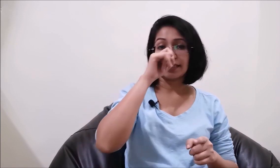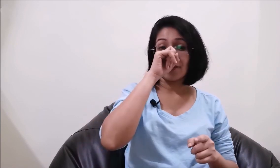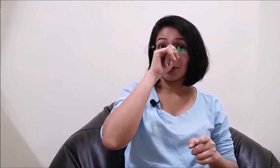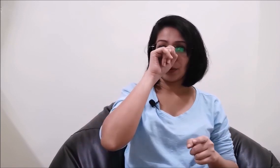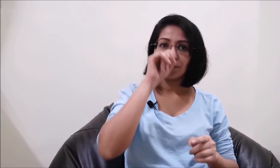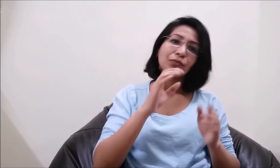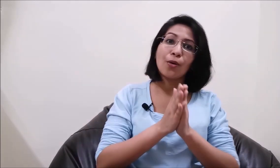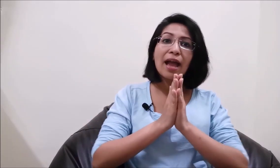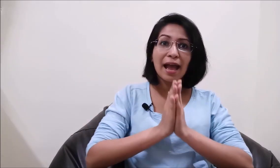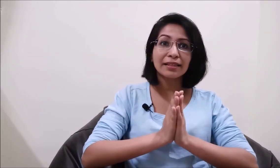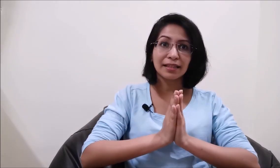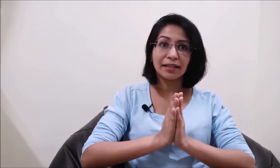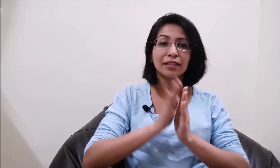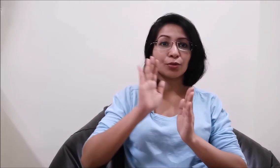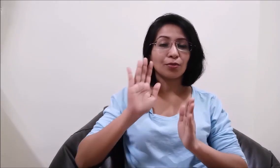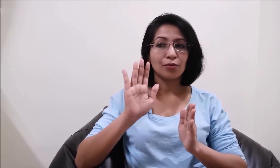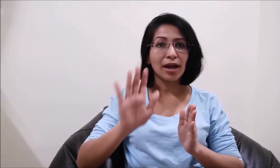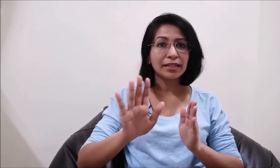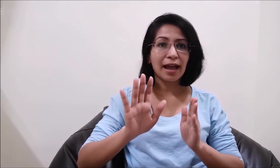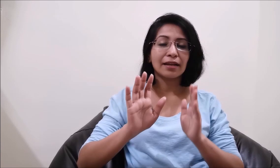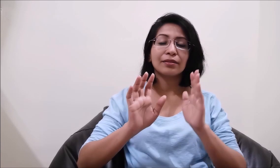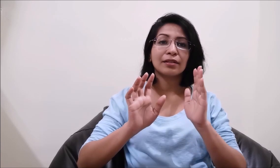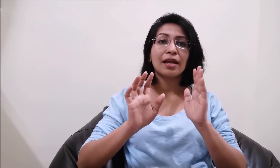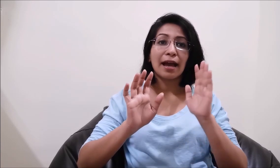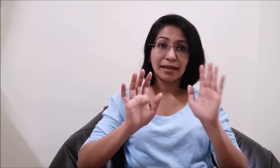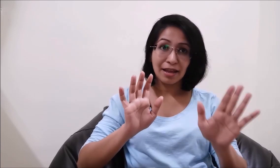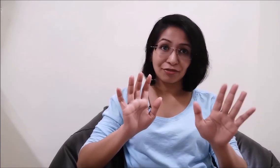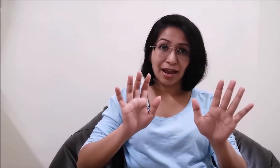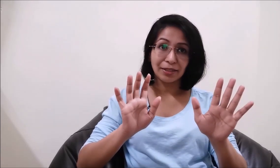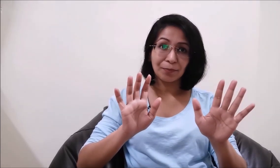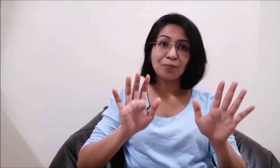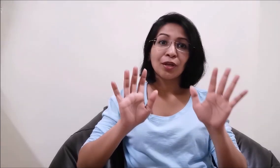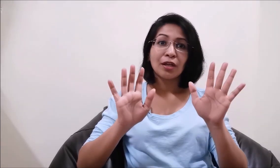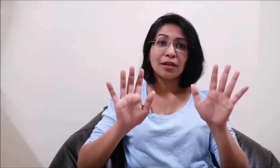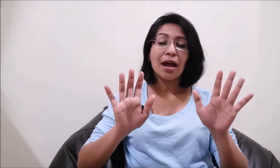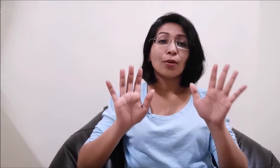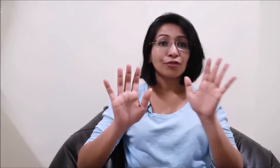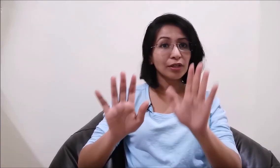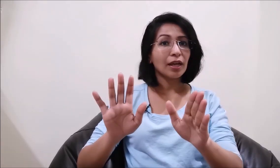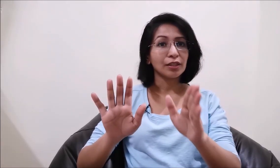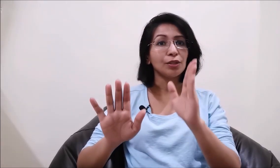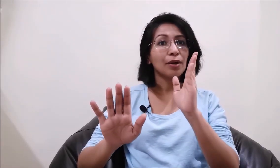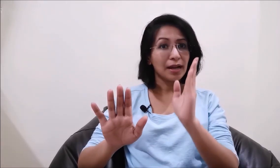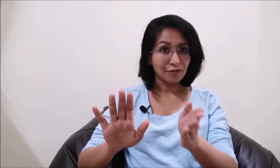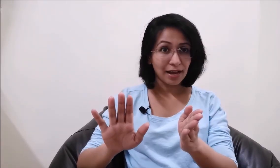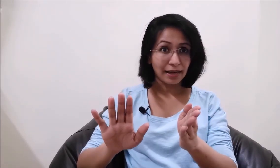have a look. So hand sides is right hand and left hand. Now if in case you are